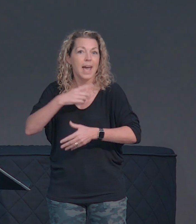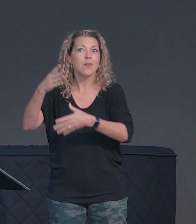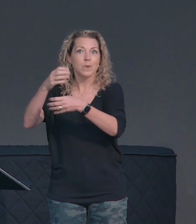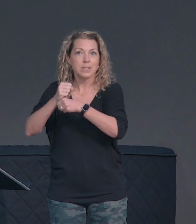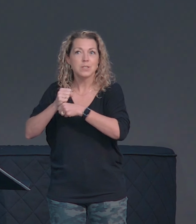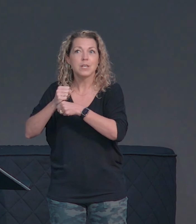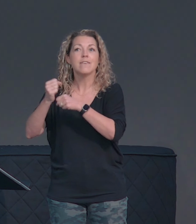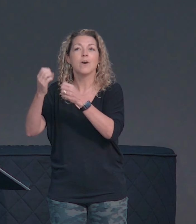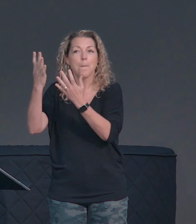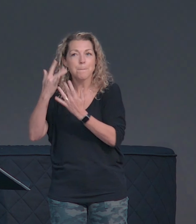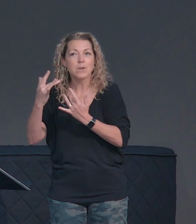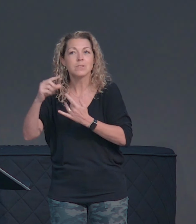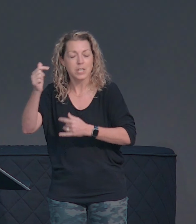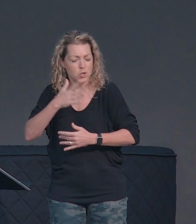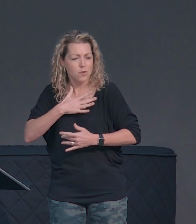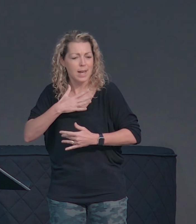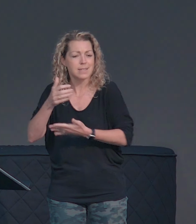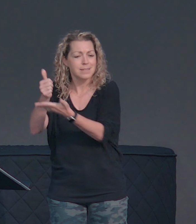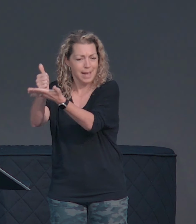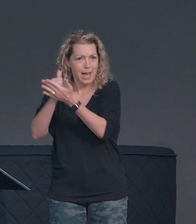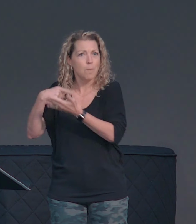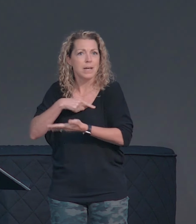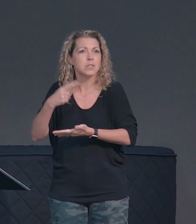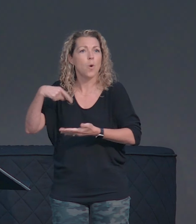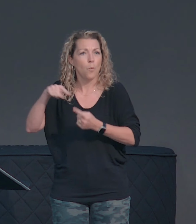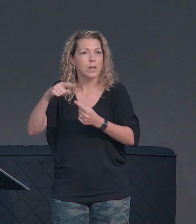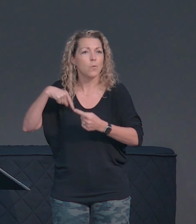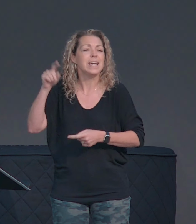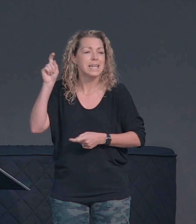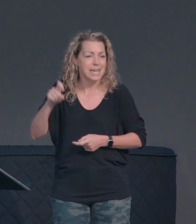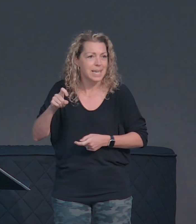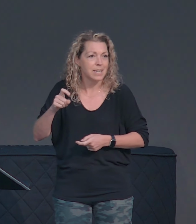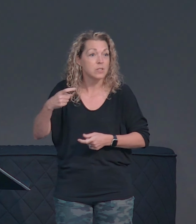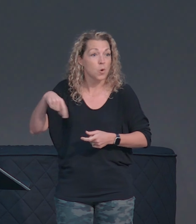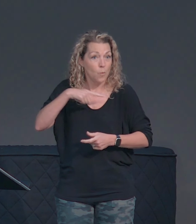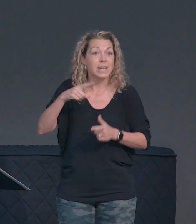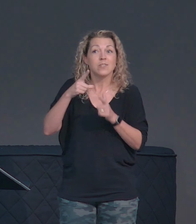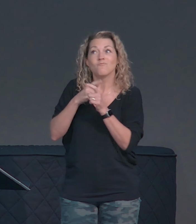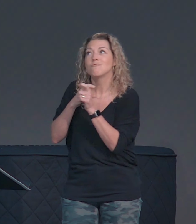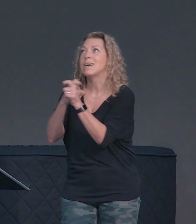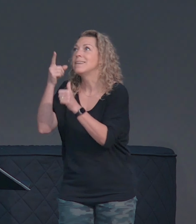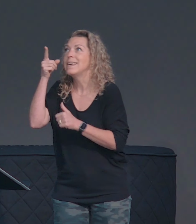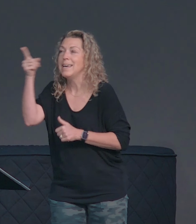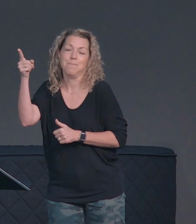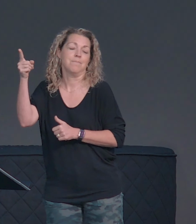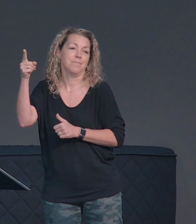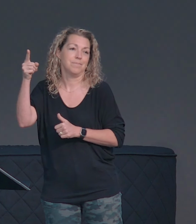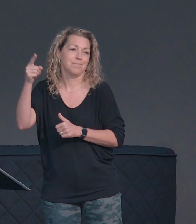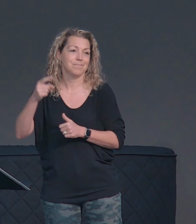and find grace to help in time of need. Run to him this week. You're dismissed.